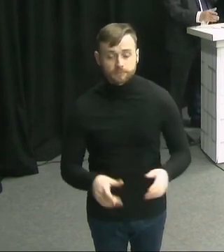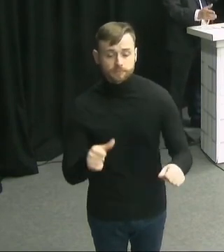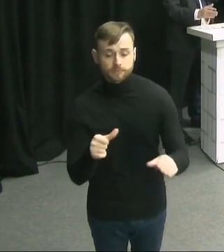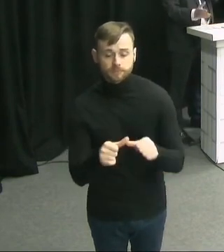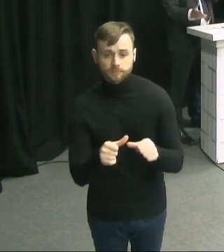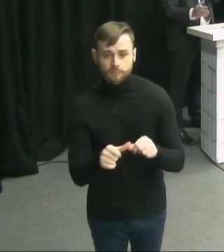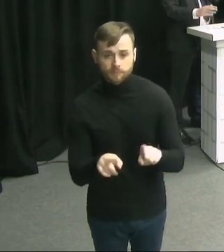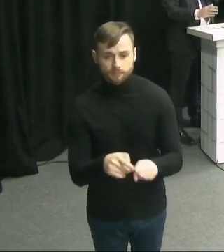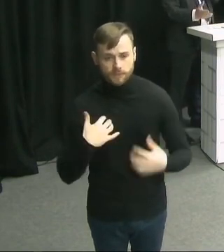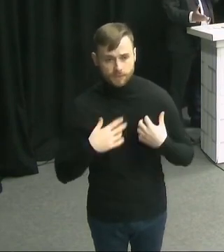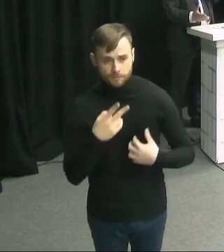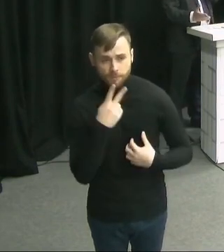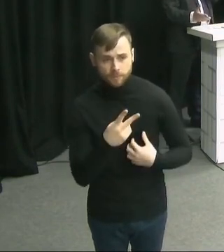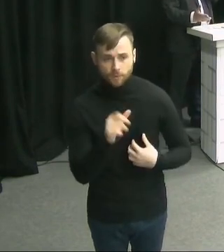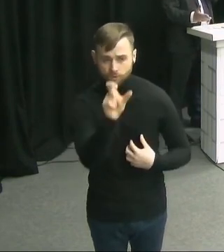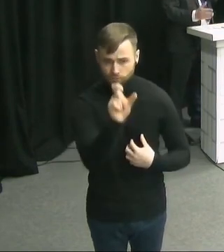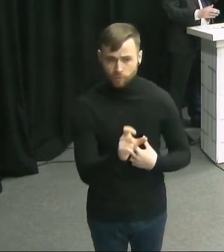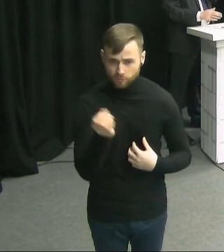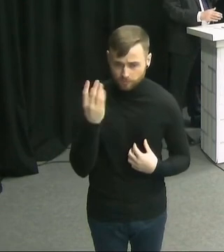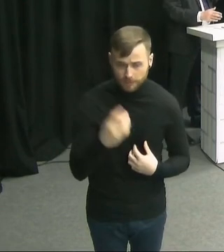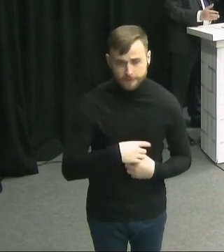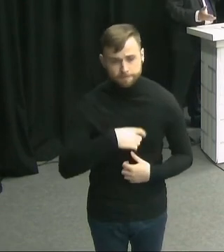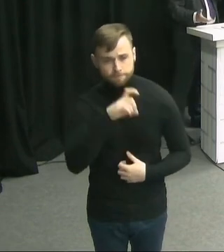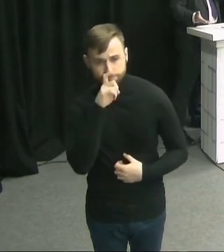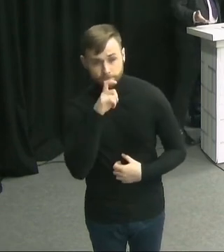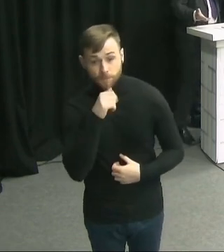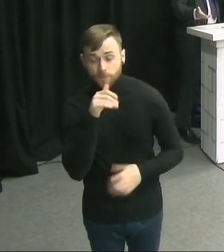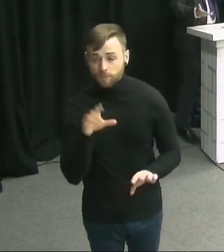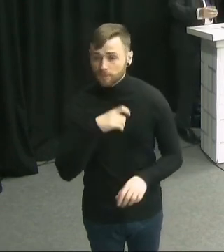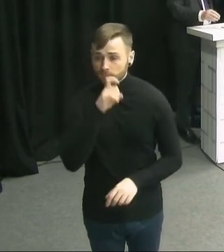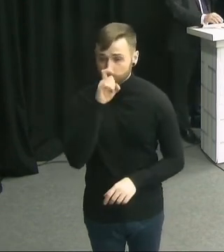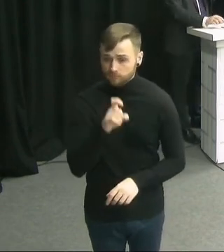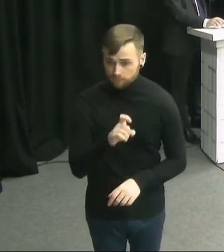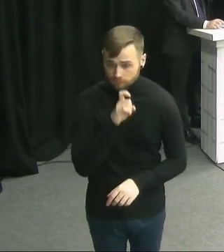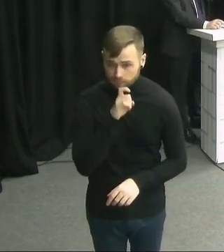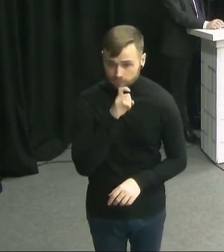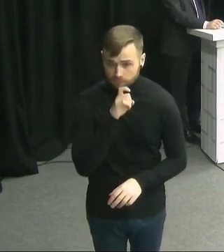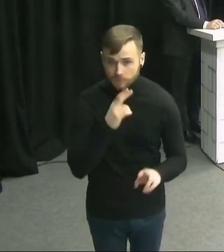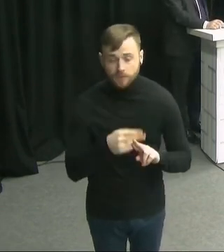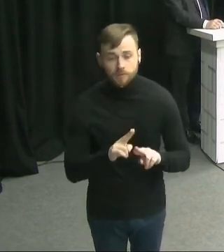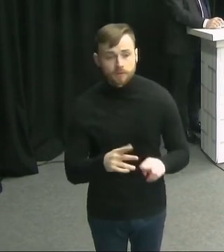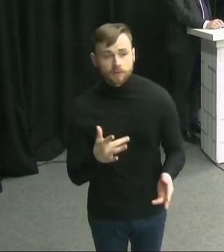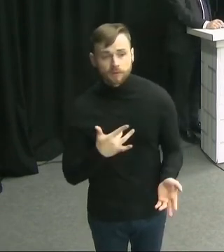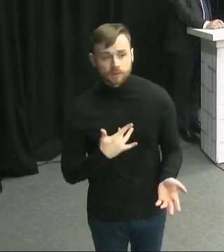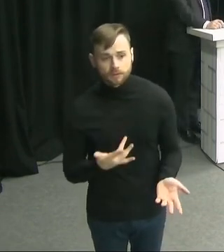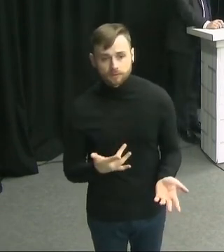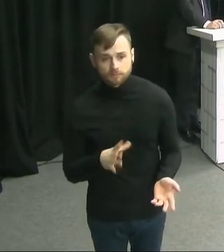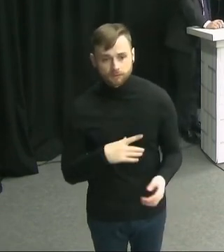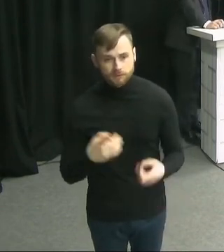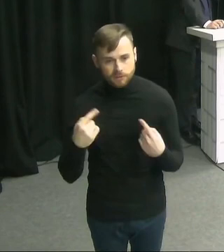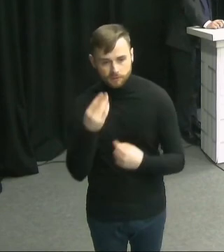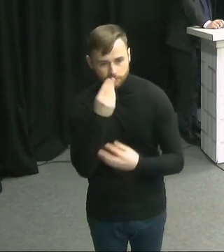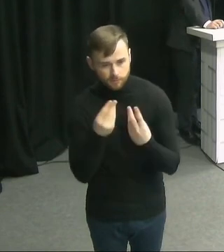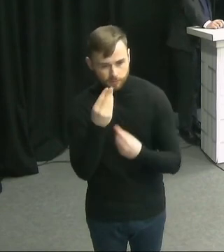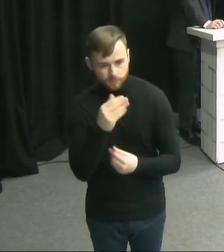students are cheating. Another issue is that during an exam, you can see very quickly whether the student knows the topic or